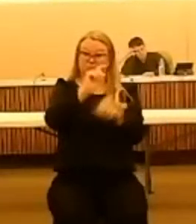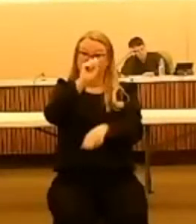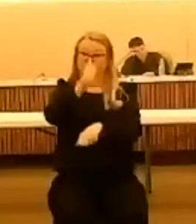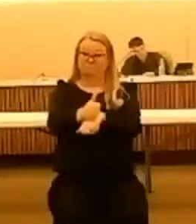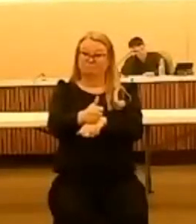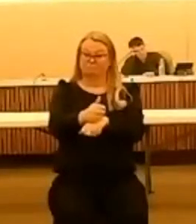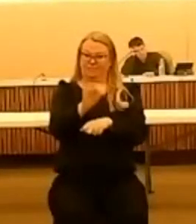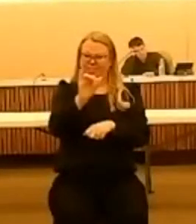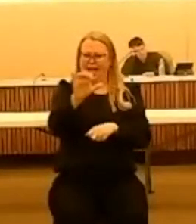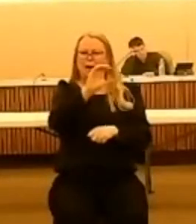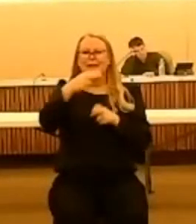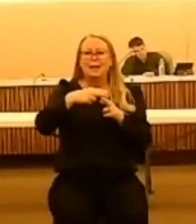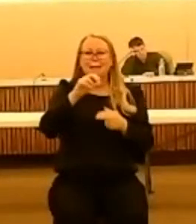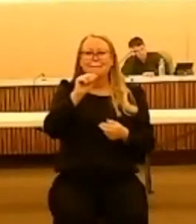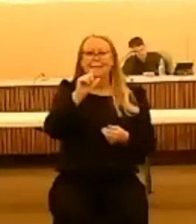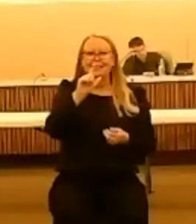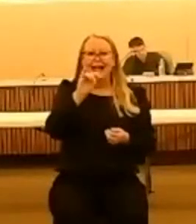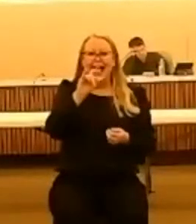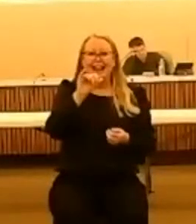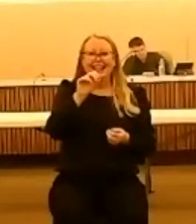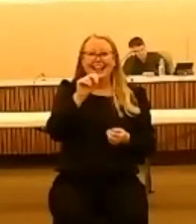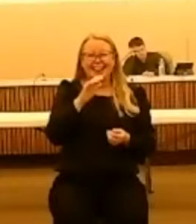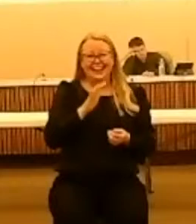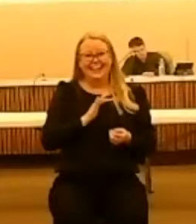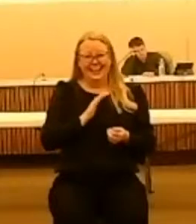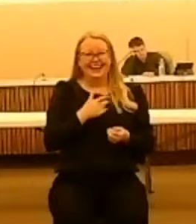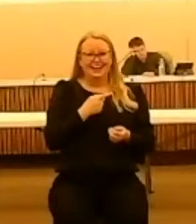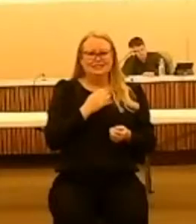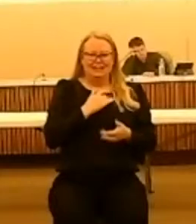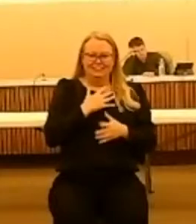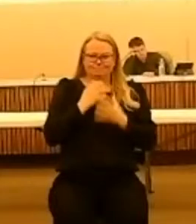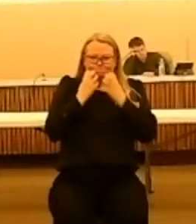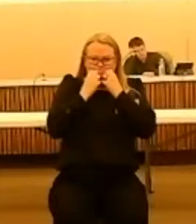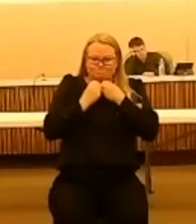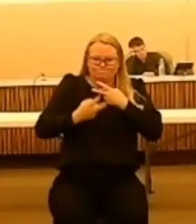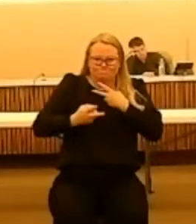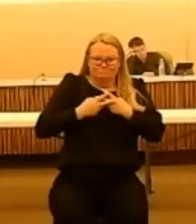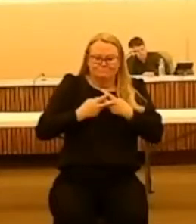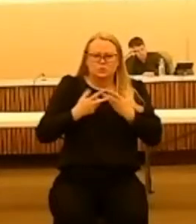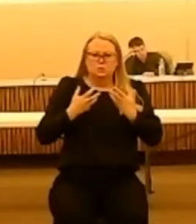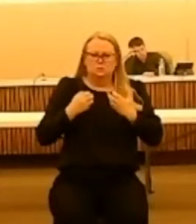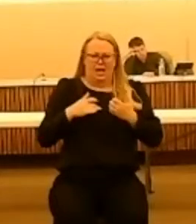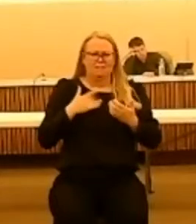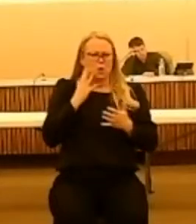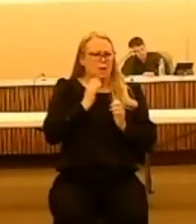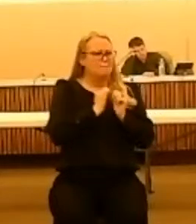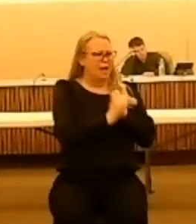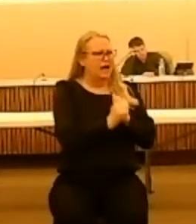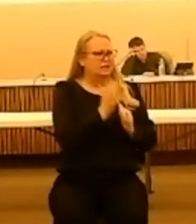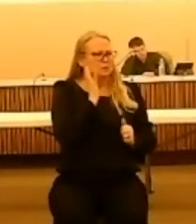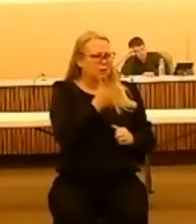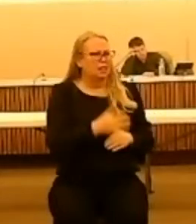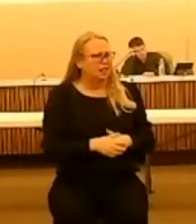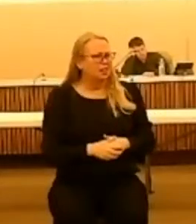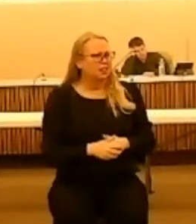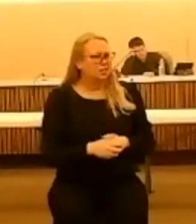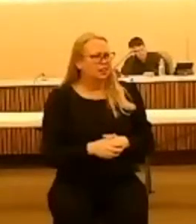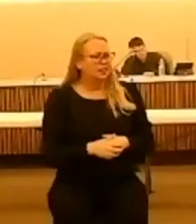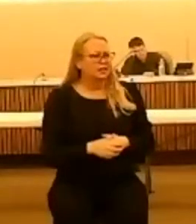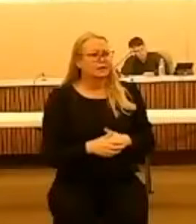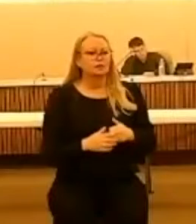So for those reasons, we truly believe that it would fall under the designation for the historical home.